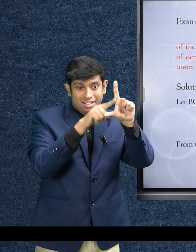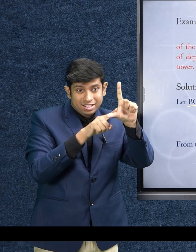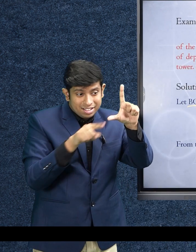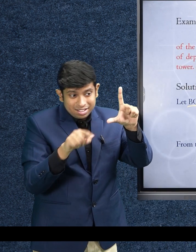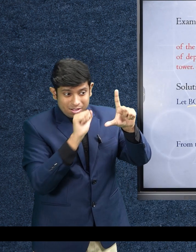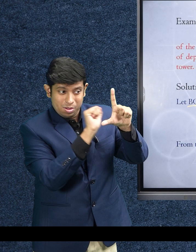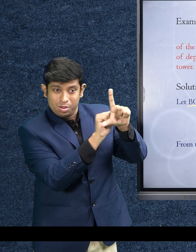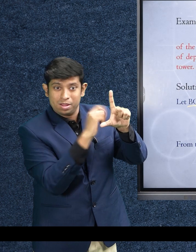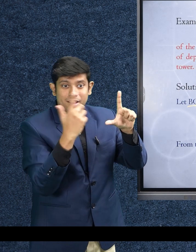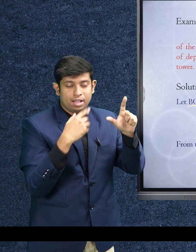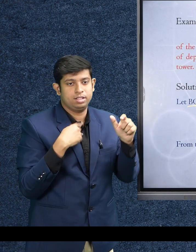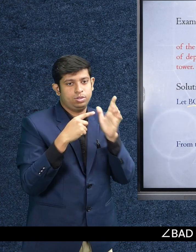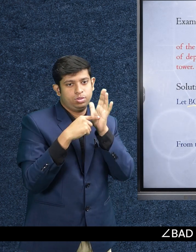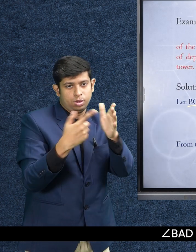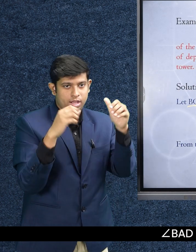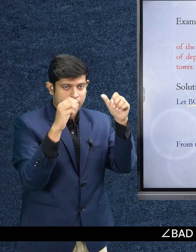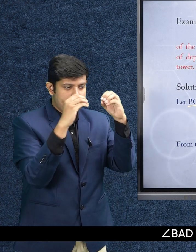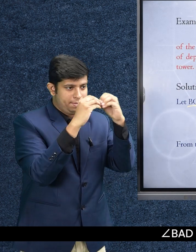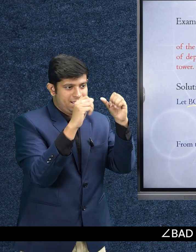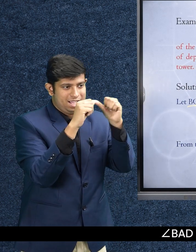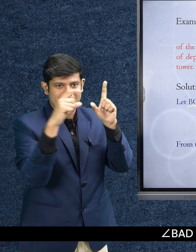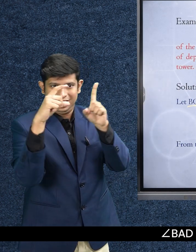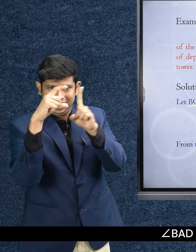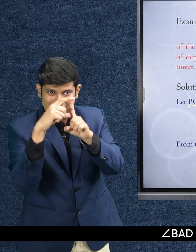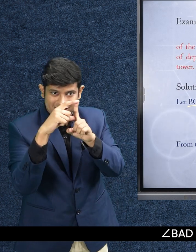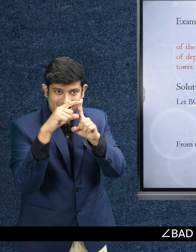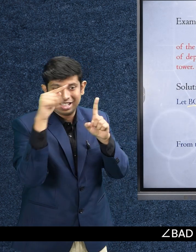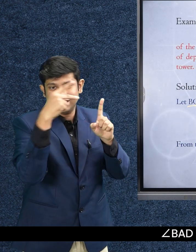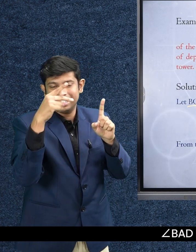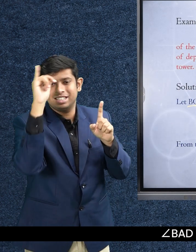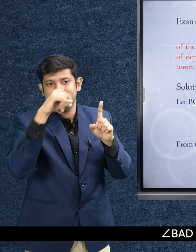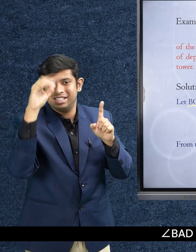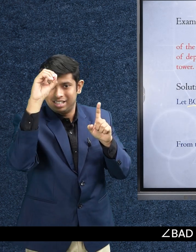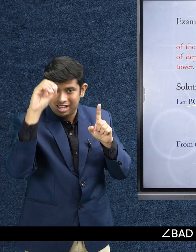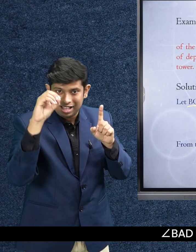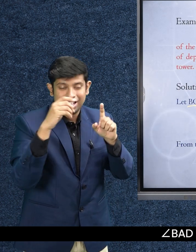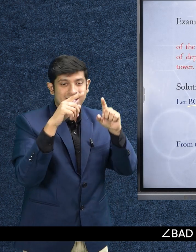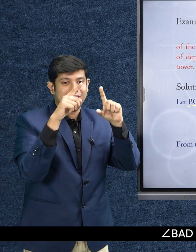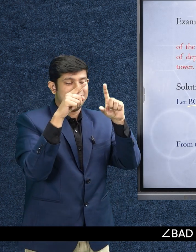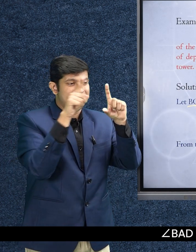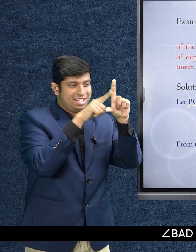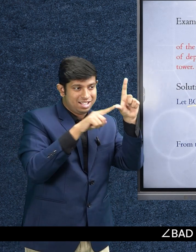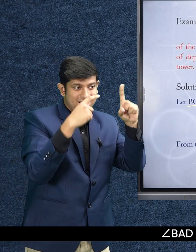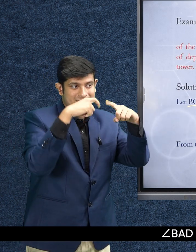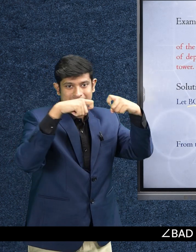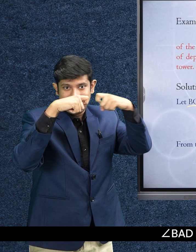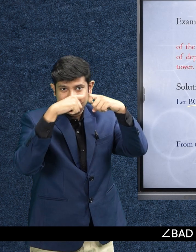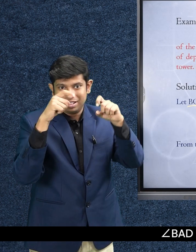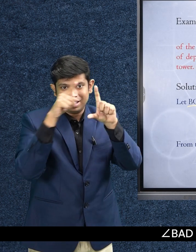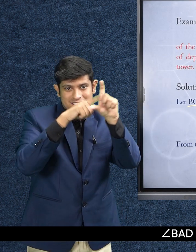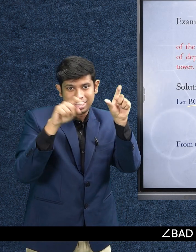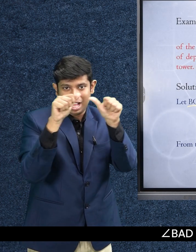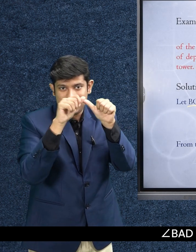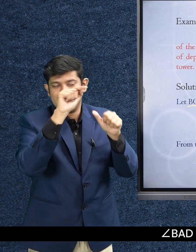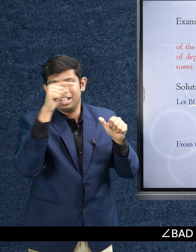From the diagram, angle BAD is equal to 60 degrees and angle XCA is equal to 45